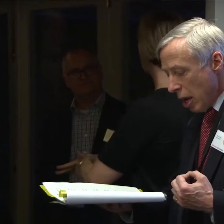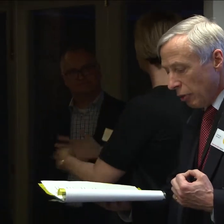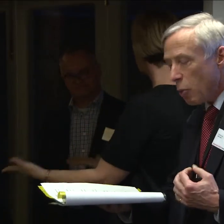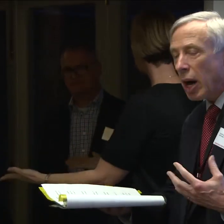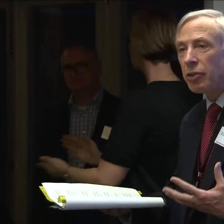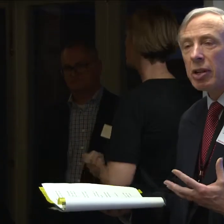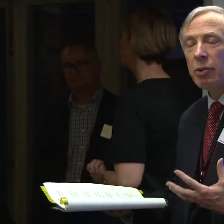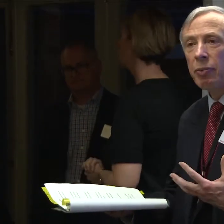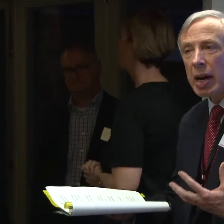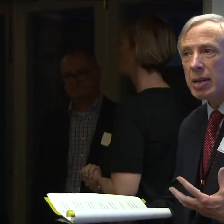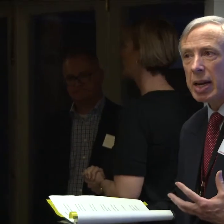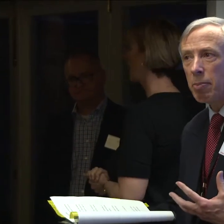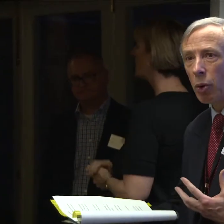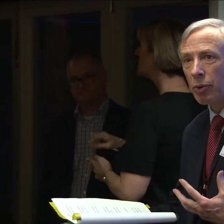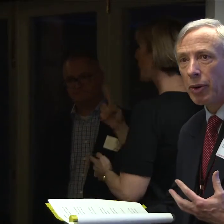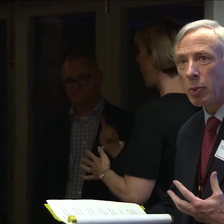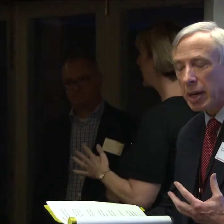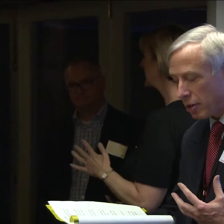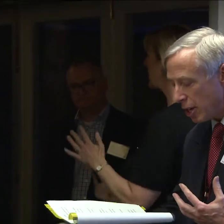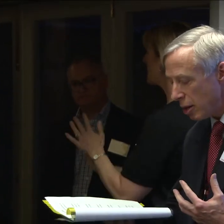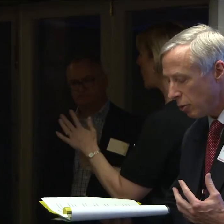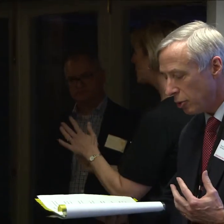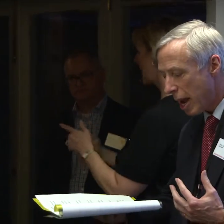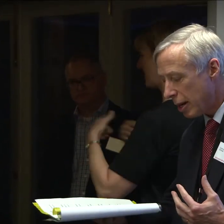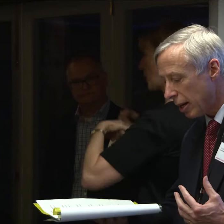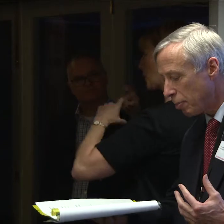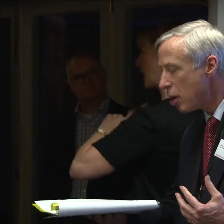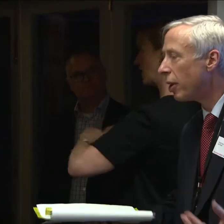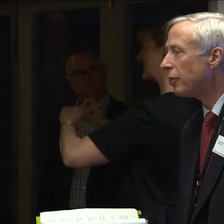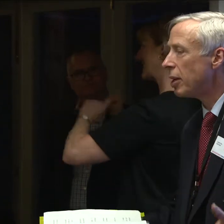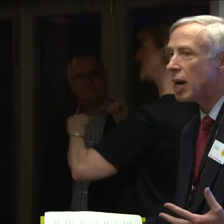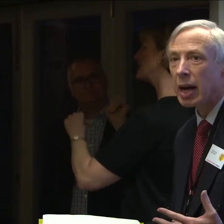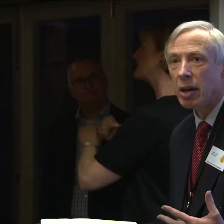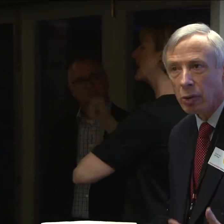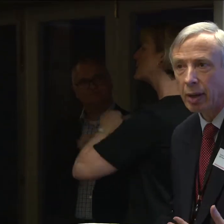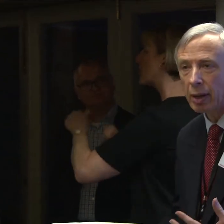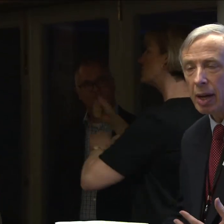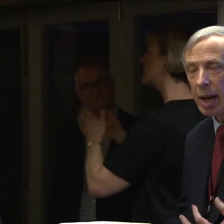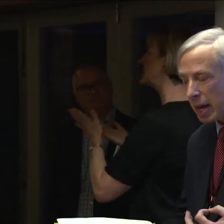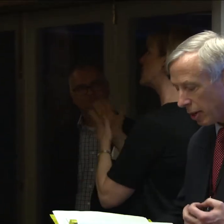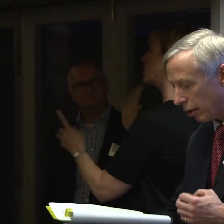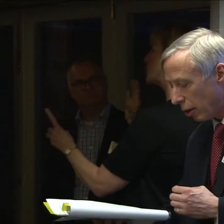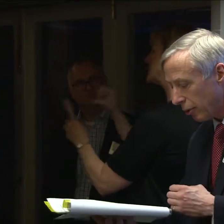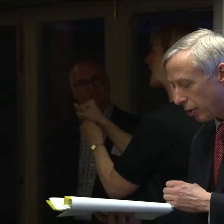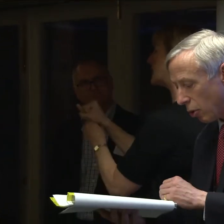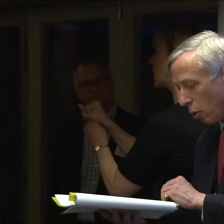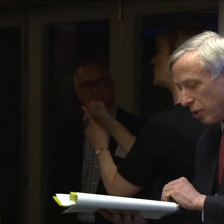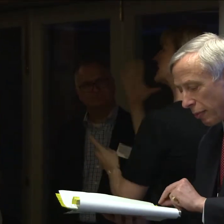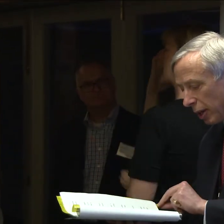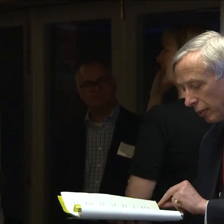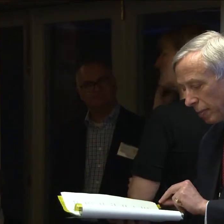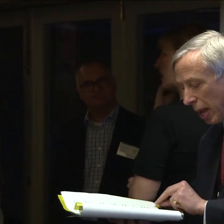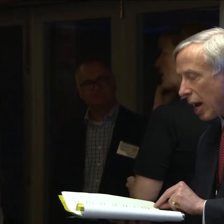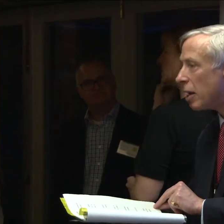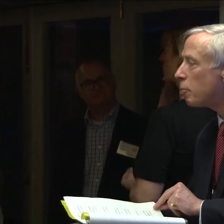So whilst it is vitally important that we continue to make progress in diagnosing hearing loss or